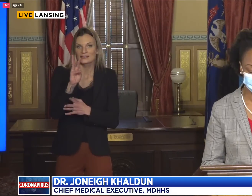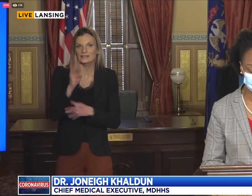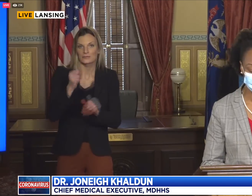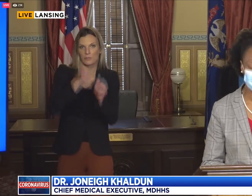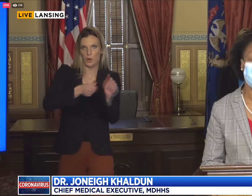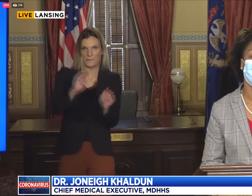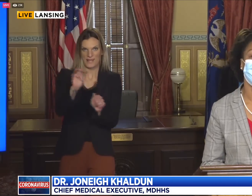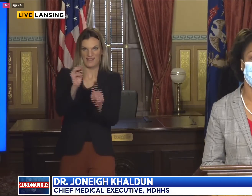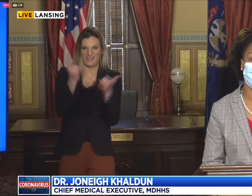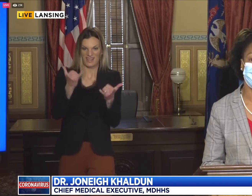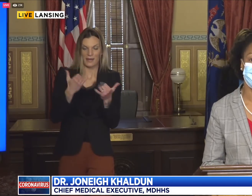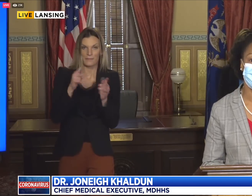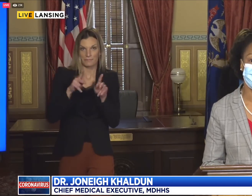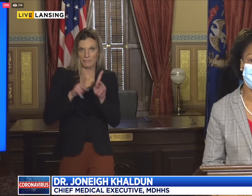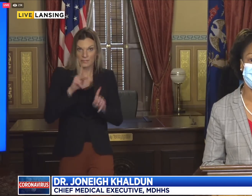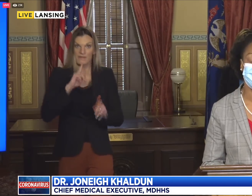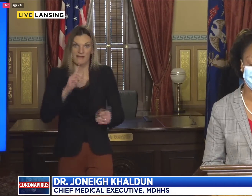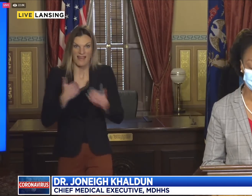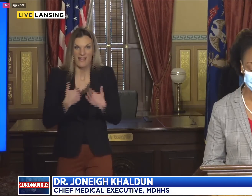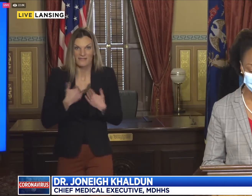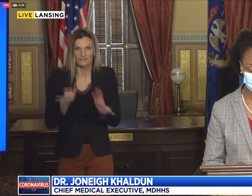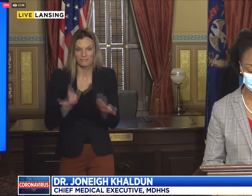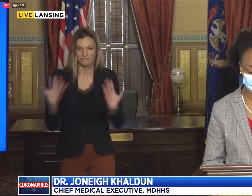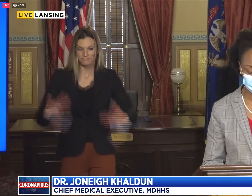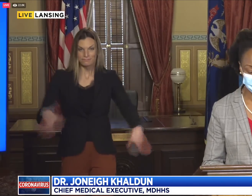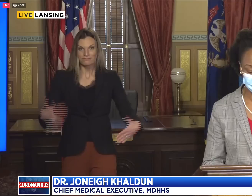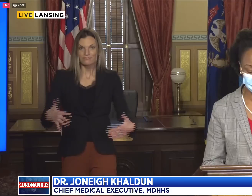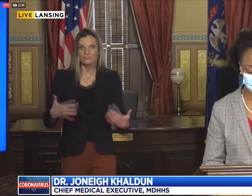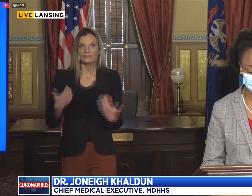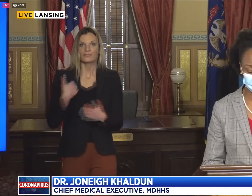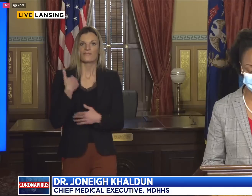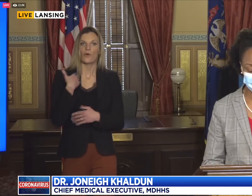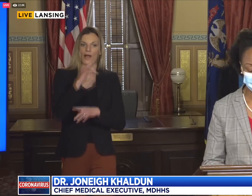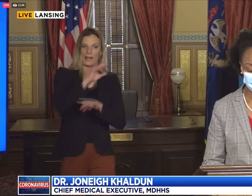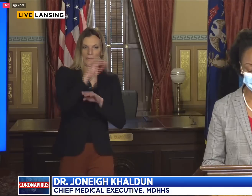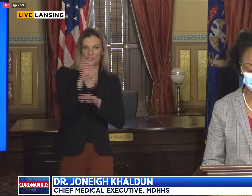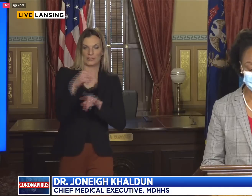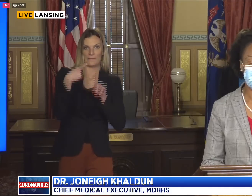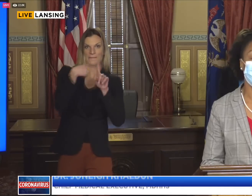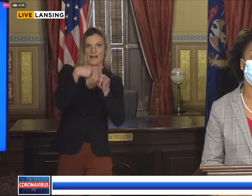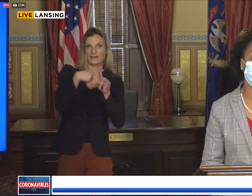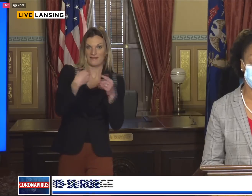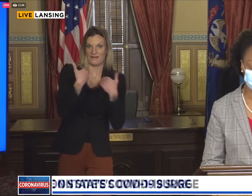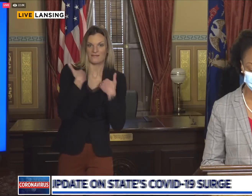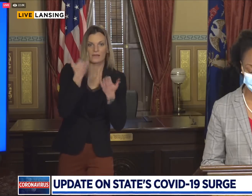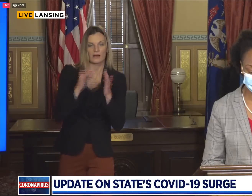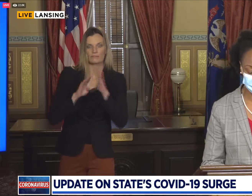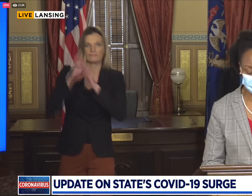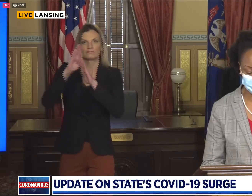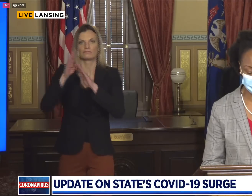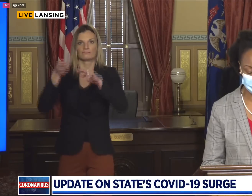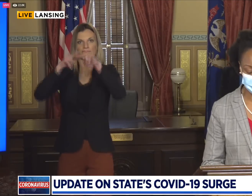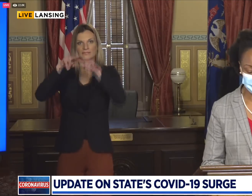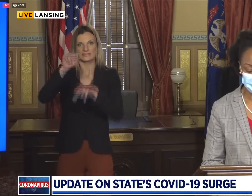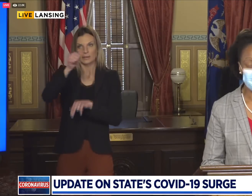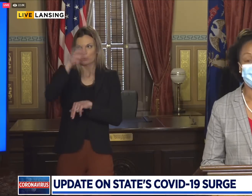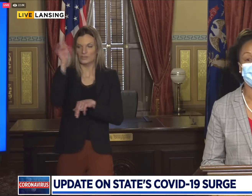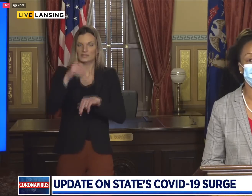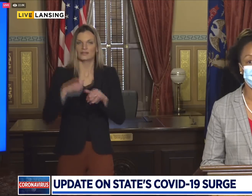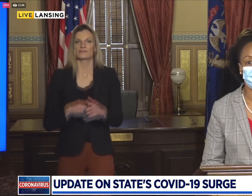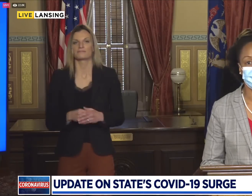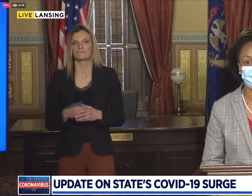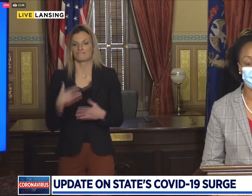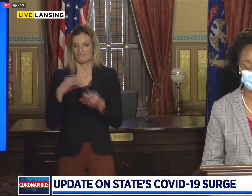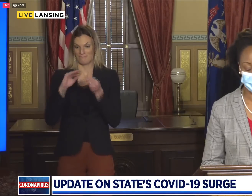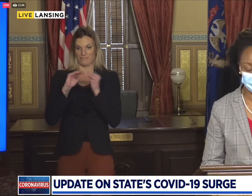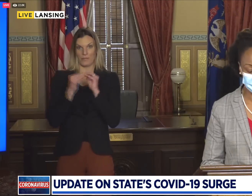per million, and positivity is at 10.8%. Our numbers are increasing rapidly. I'm